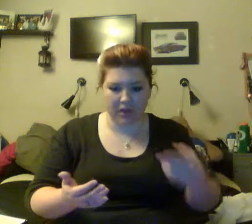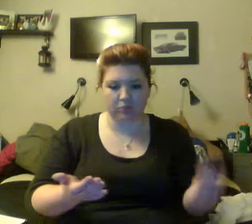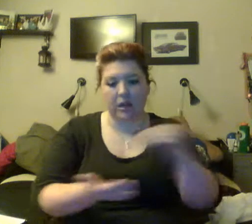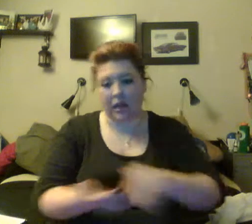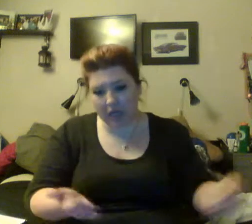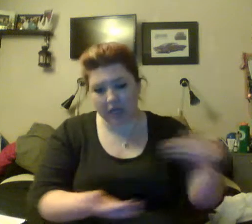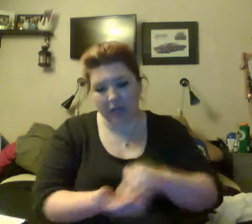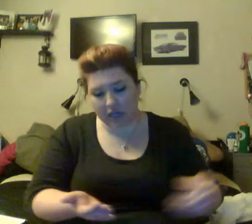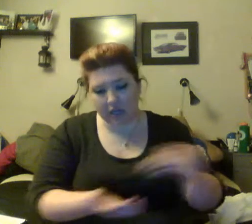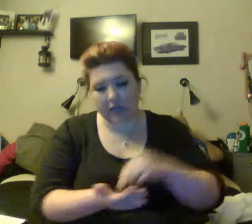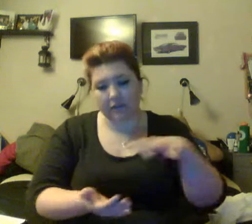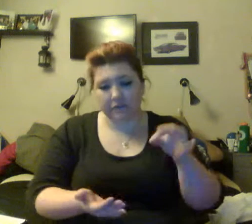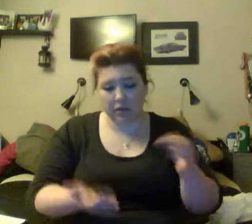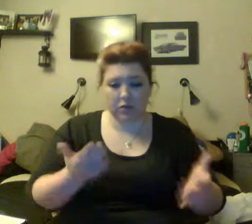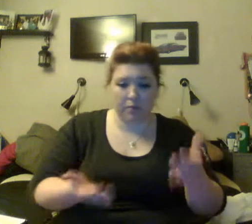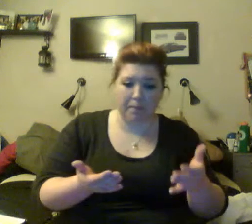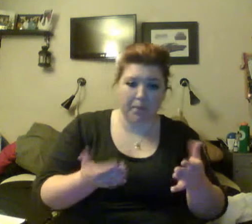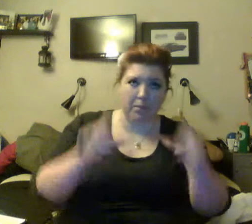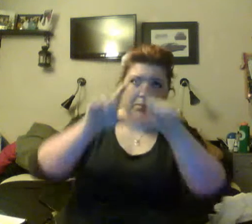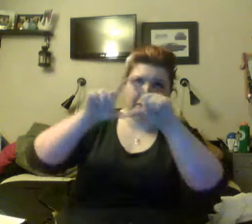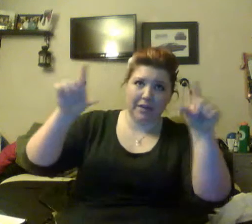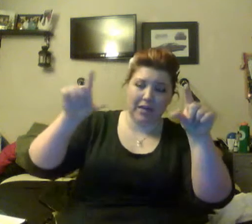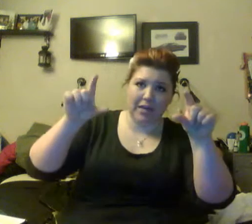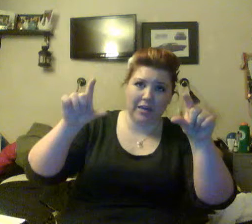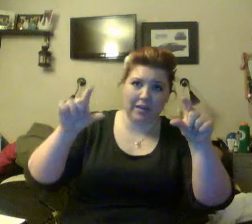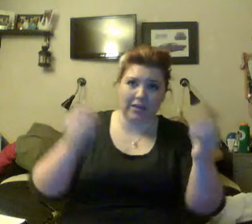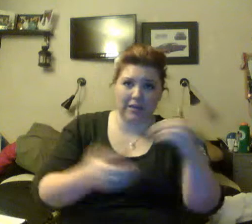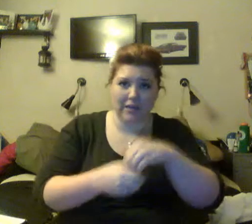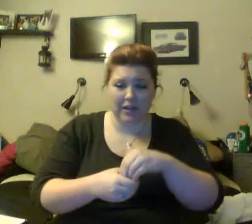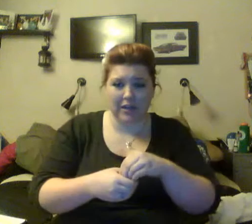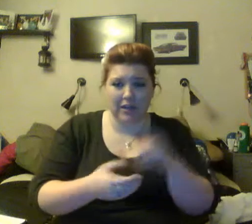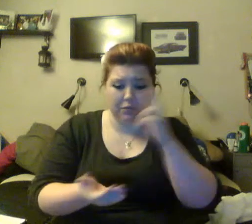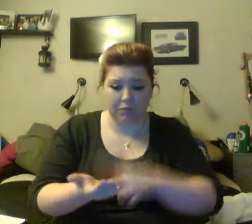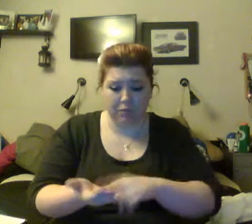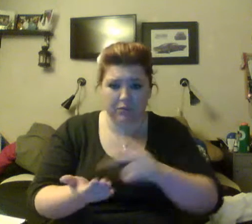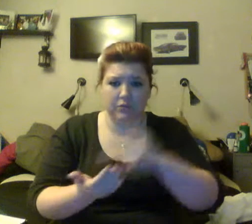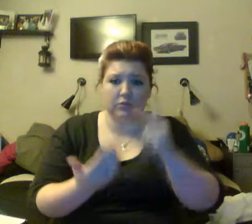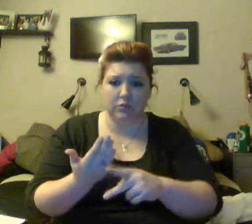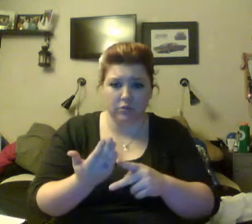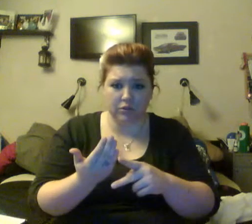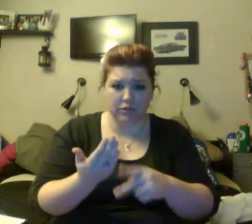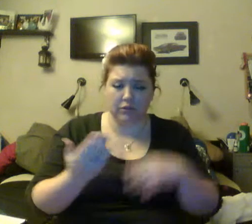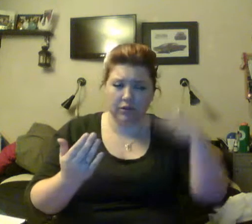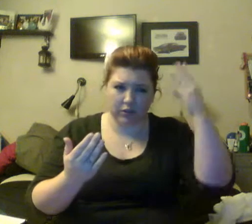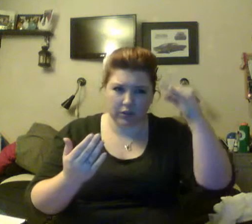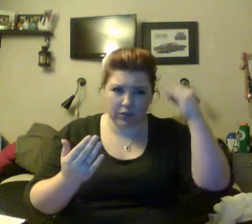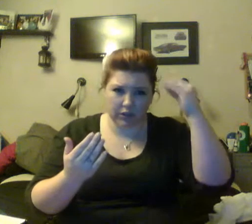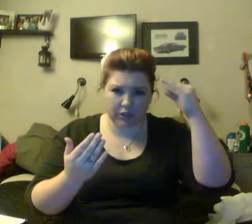under that you can put both of the articles' information on that issue. And so they start to think about discourse